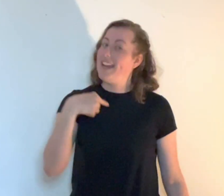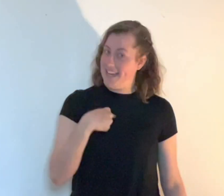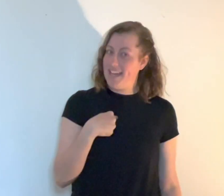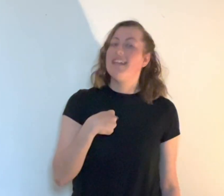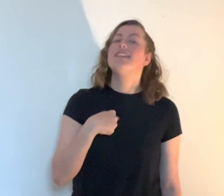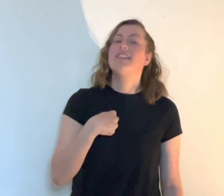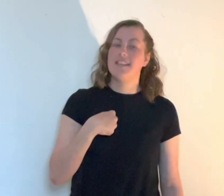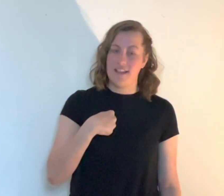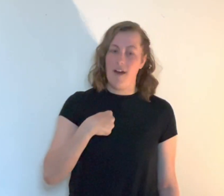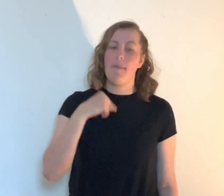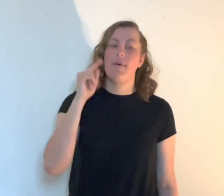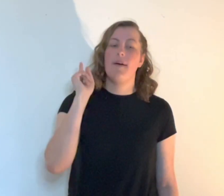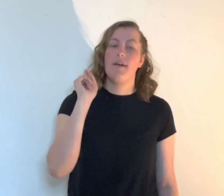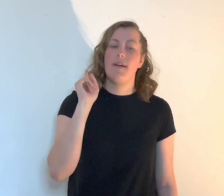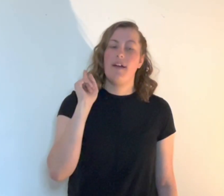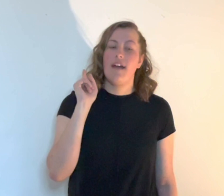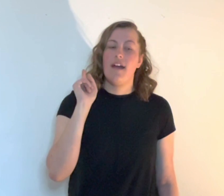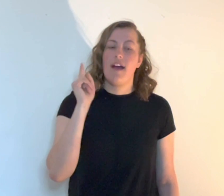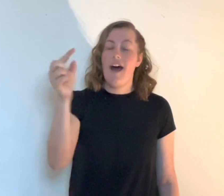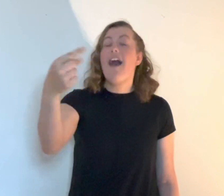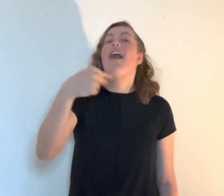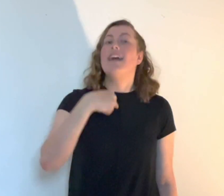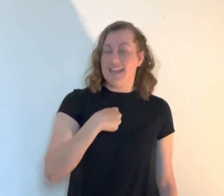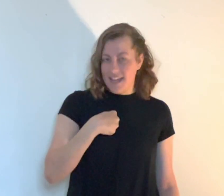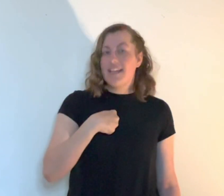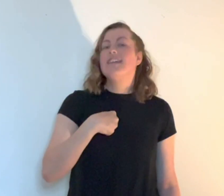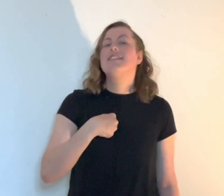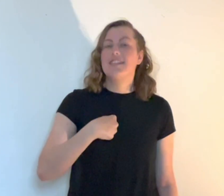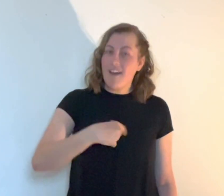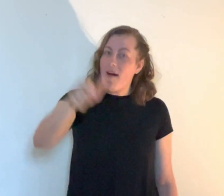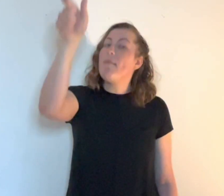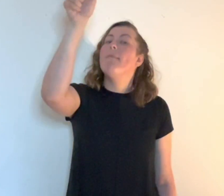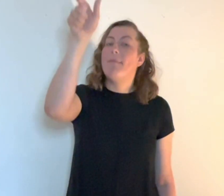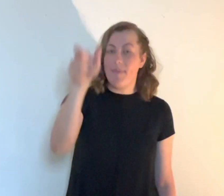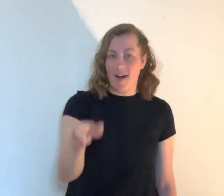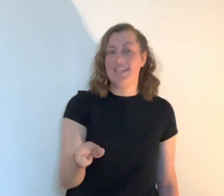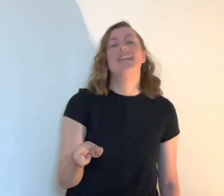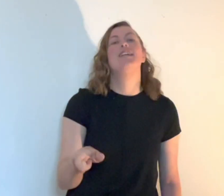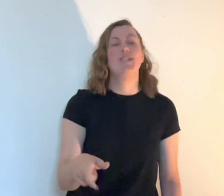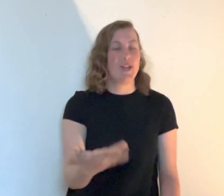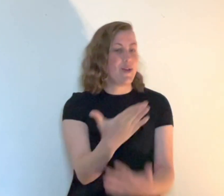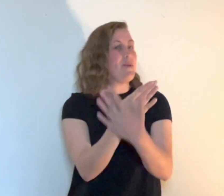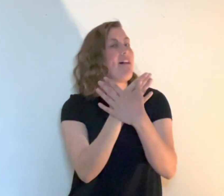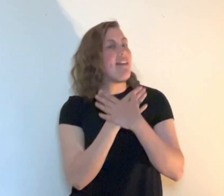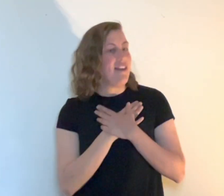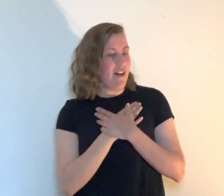need somebody to love